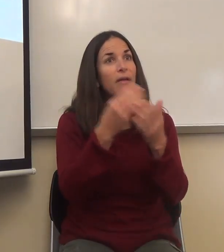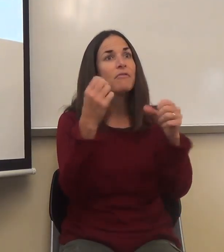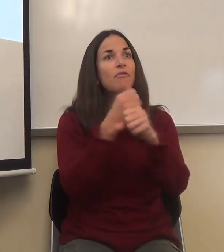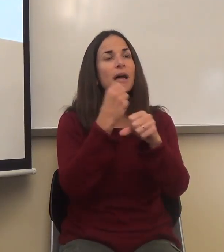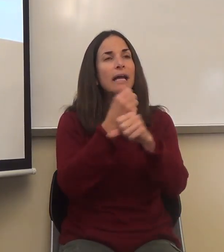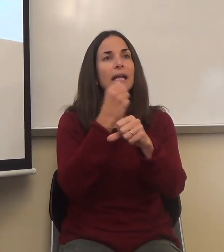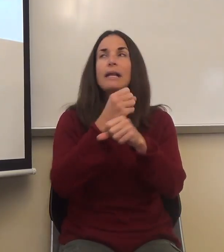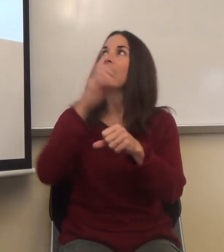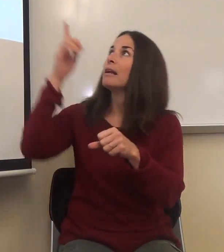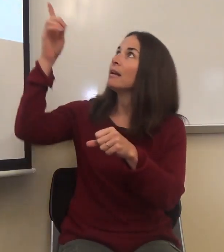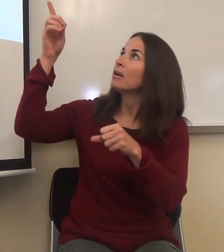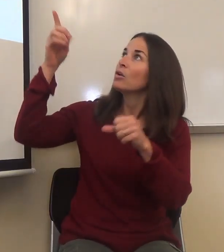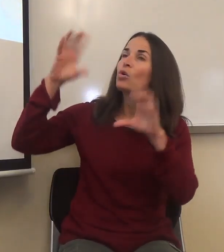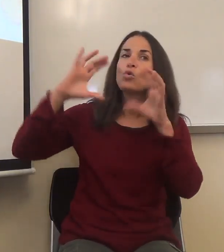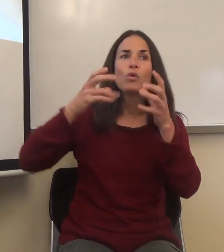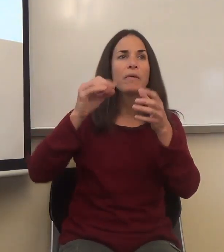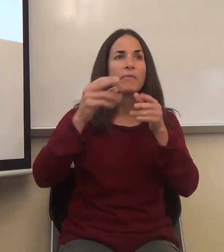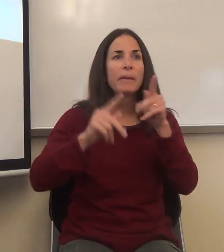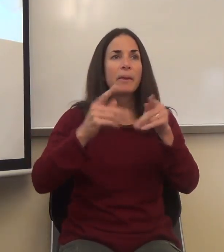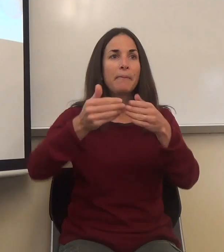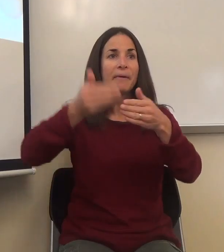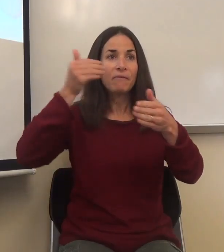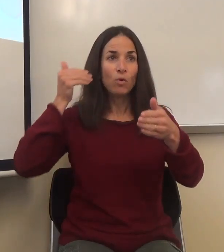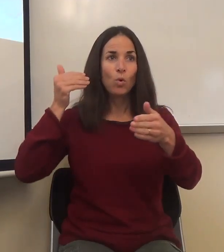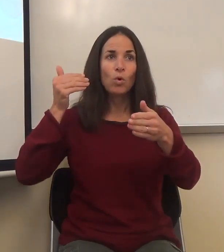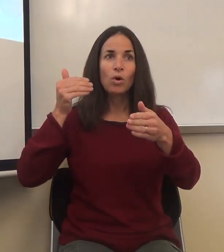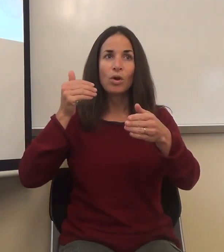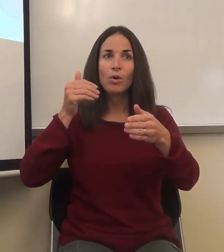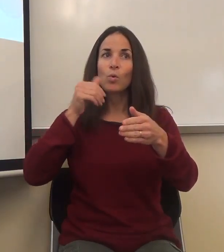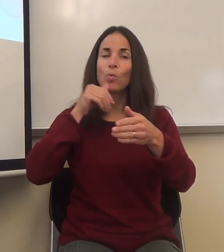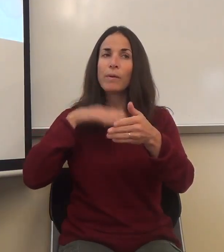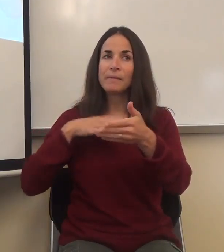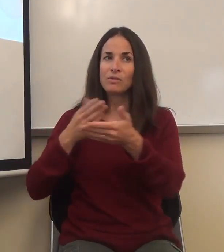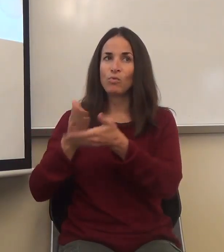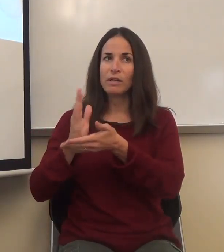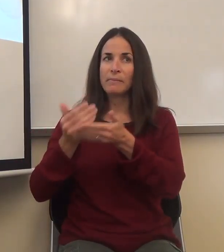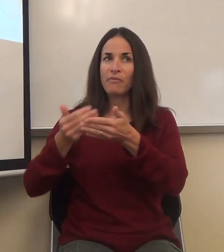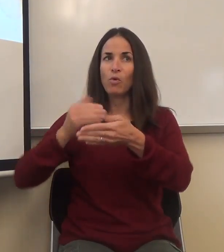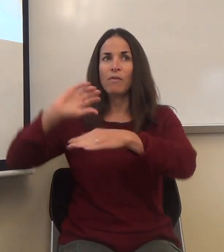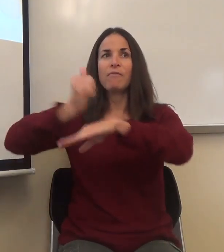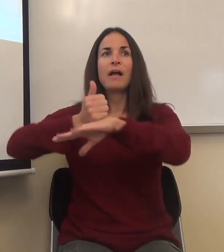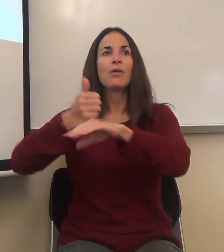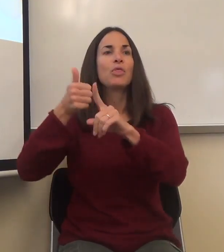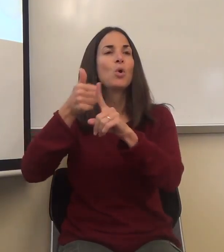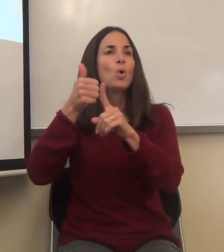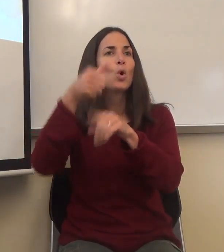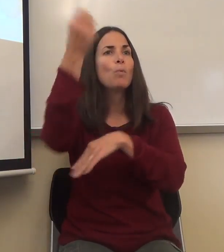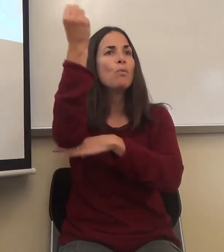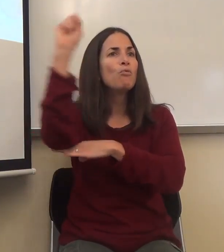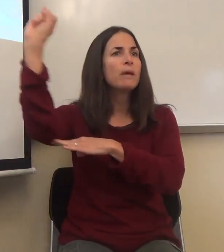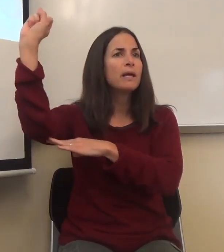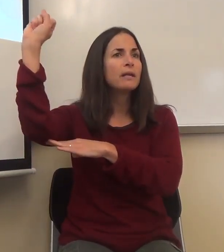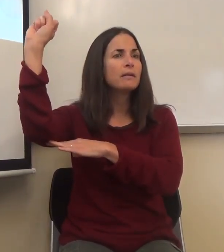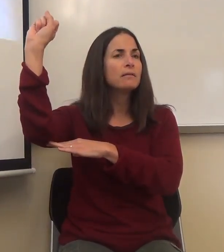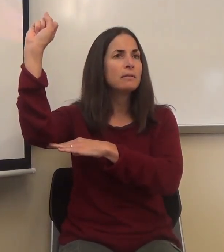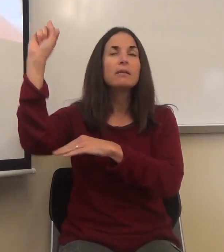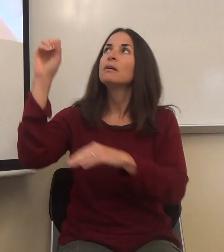these people before they started to found their own movement. Now, what does this word